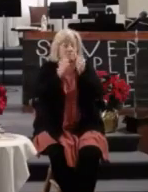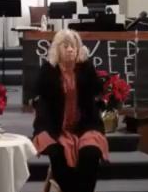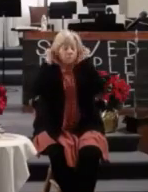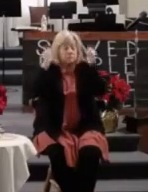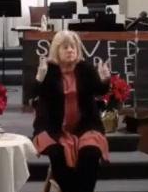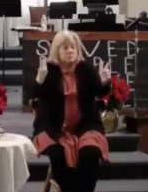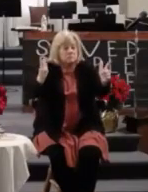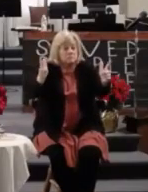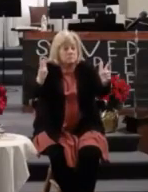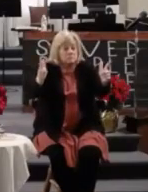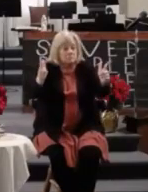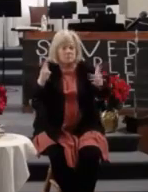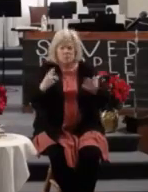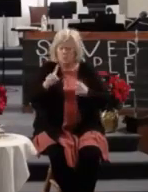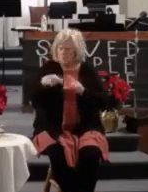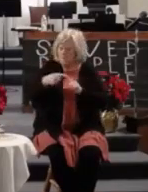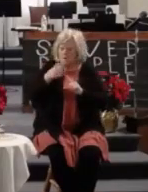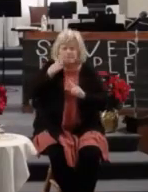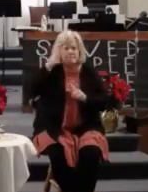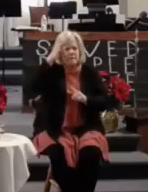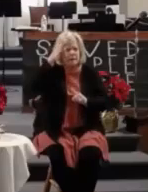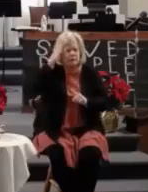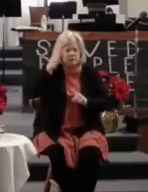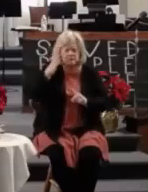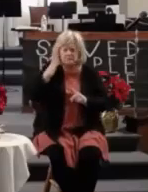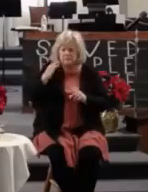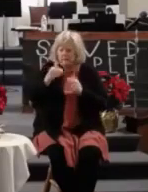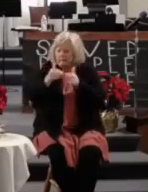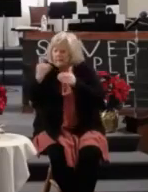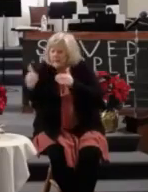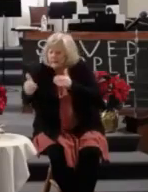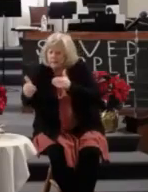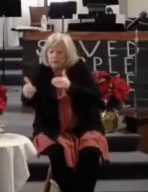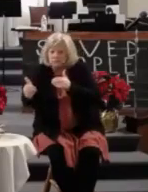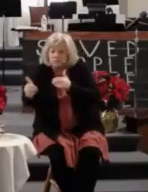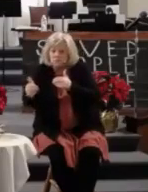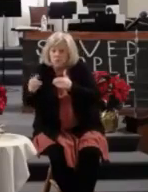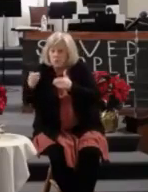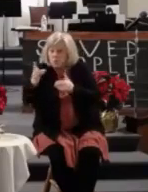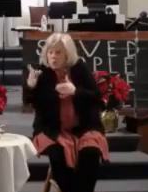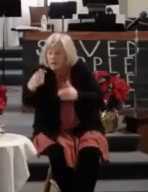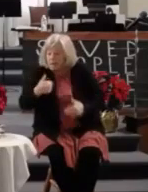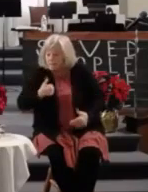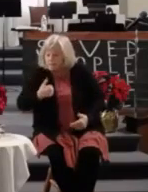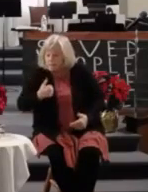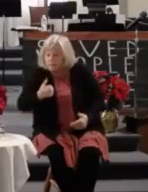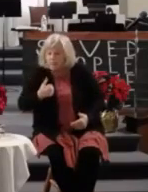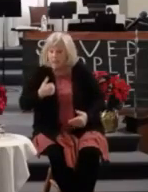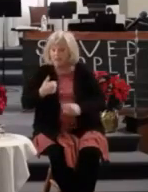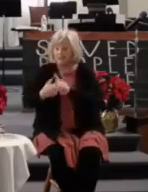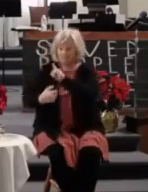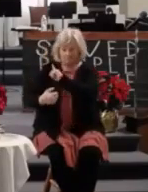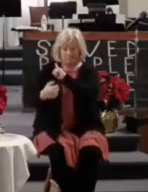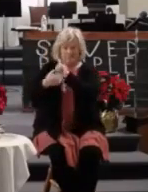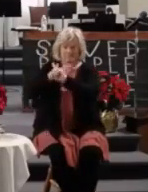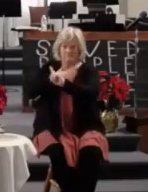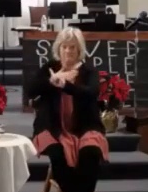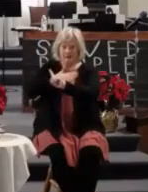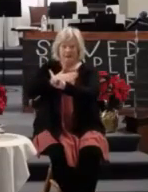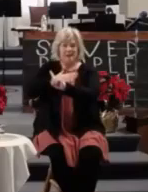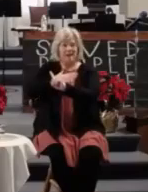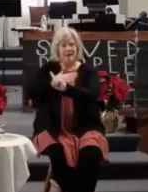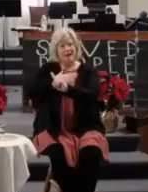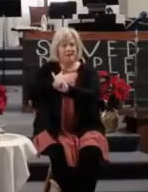parents, people who hate us, and unfortunately, this is my downfall, idiots on the